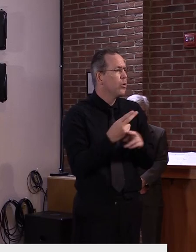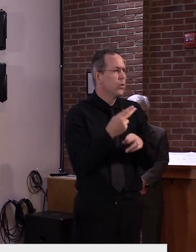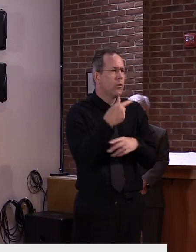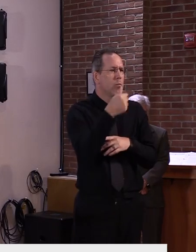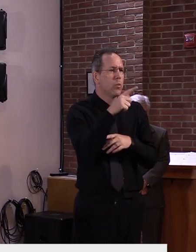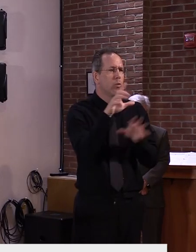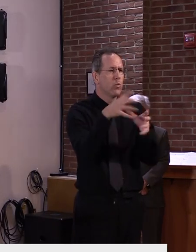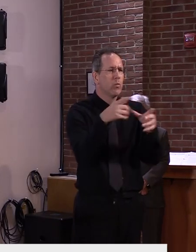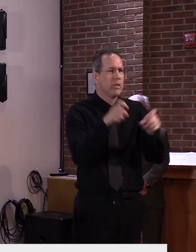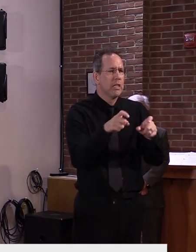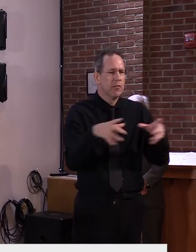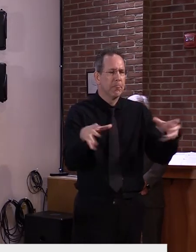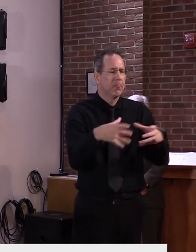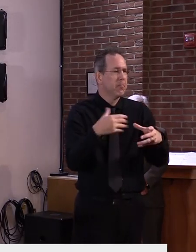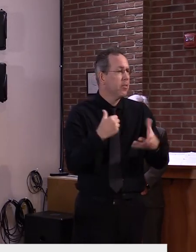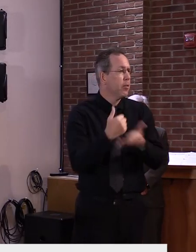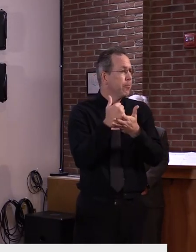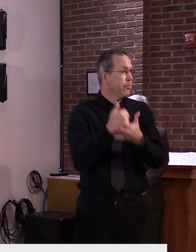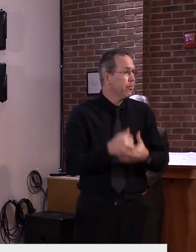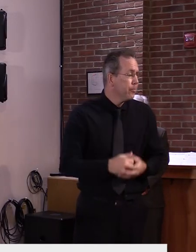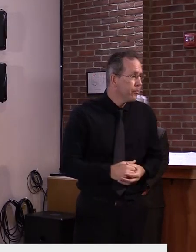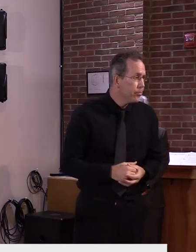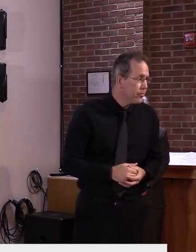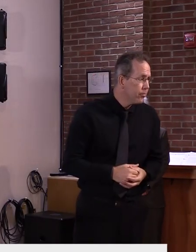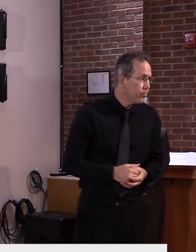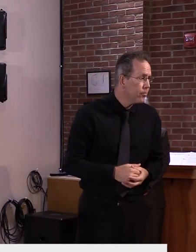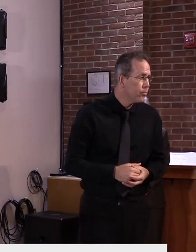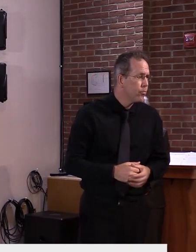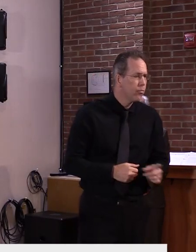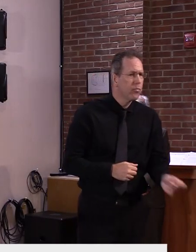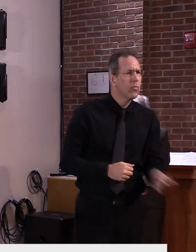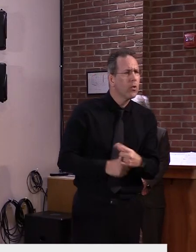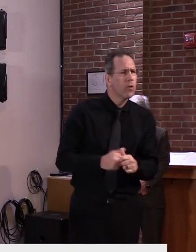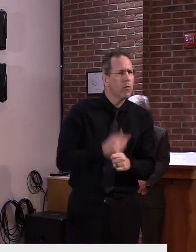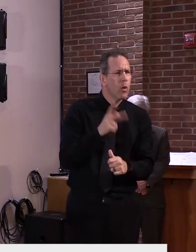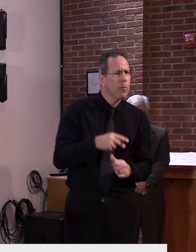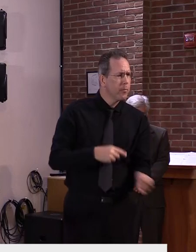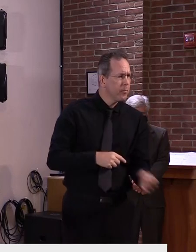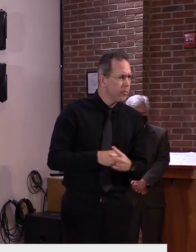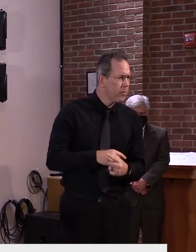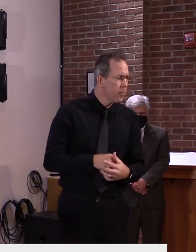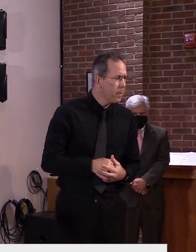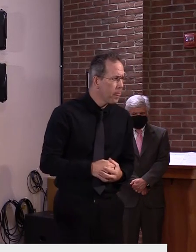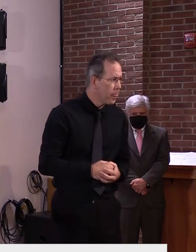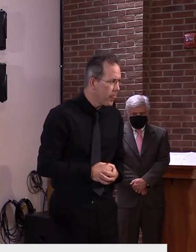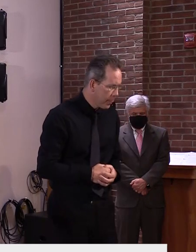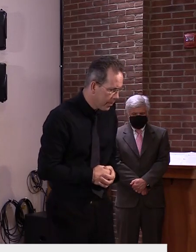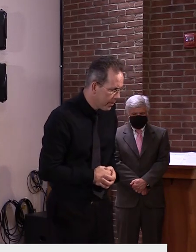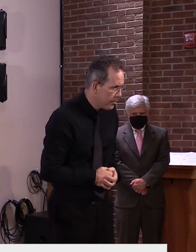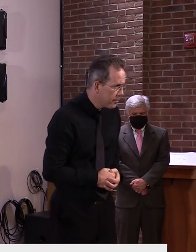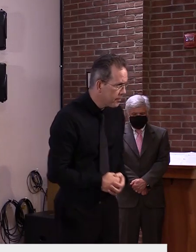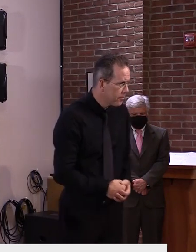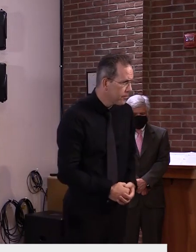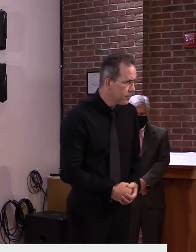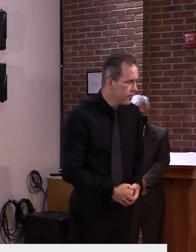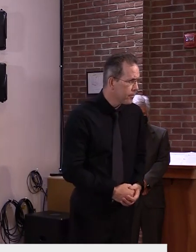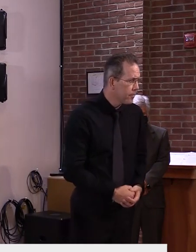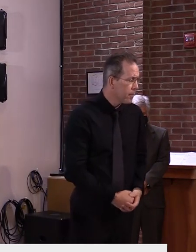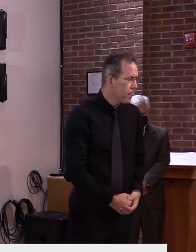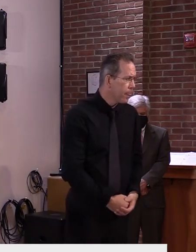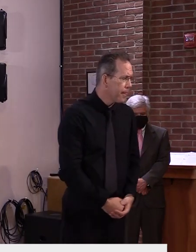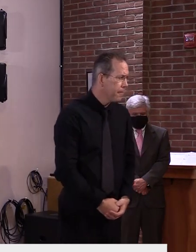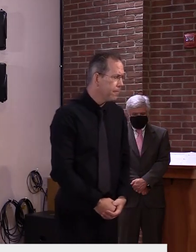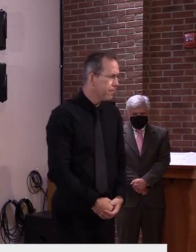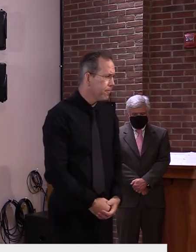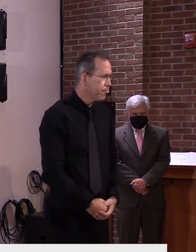Thank you. As a quick follow-up, I've been looking on the state health, the Department of Health website, and for people who are traveling to